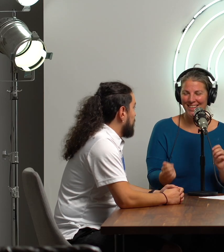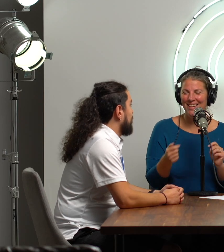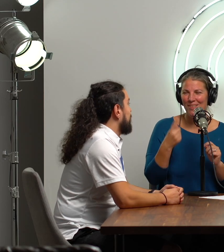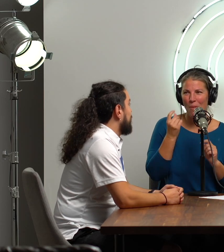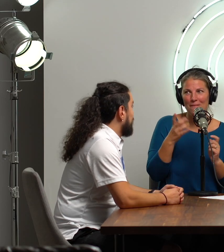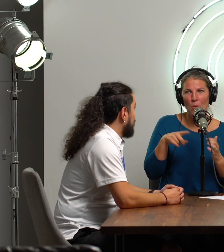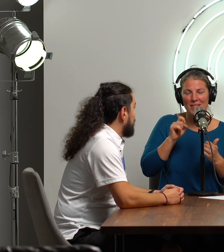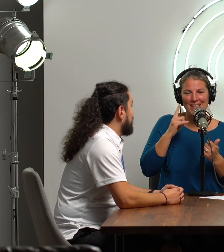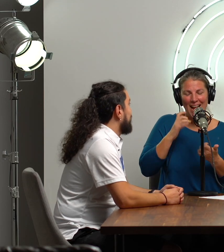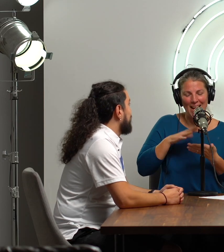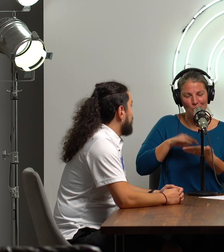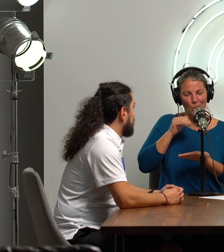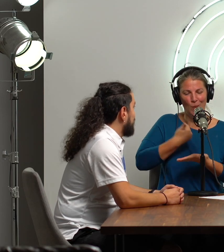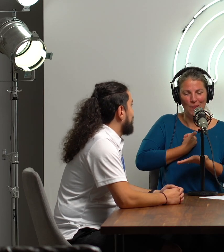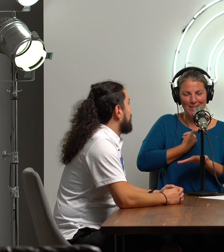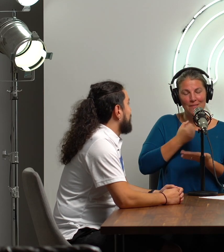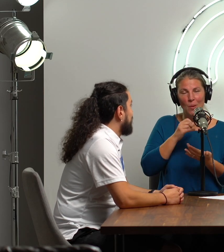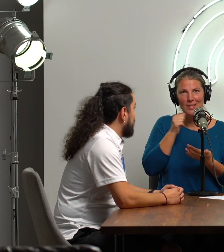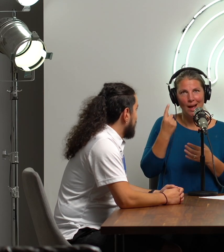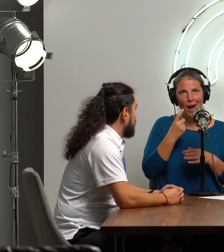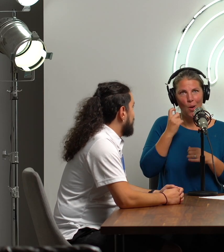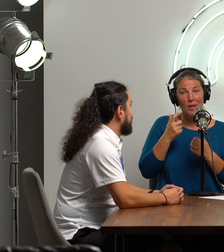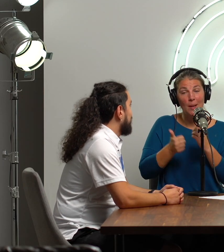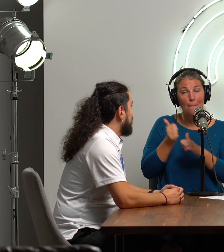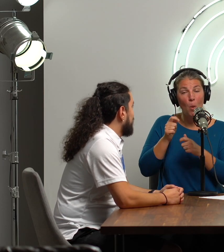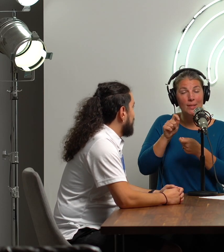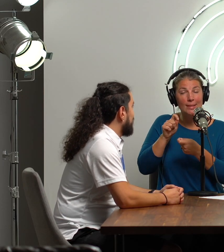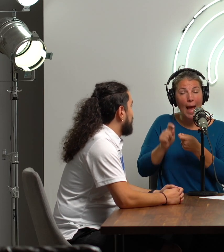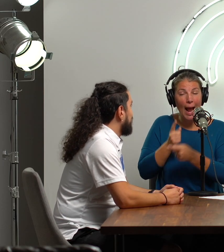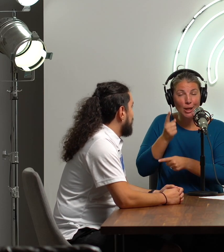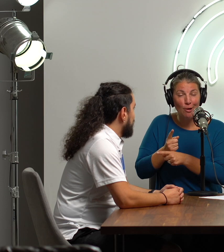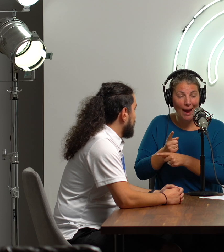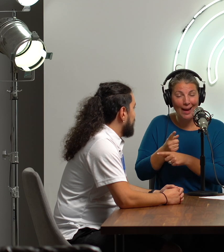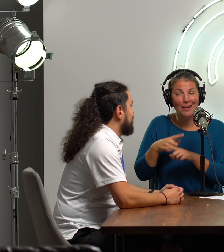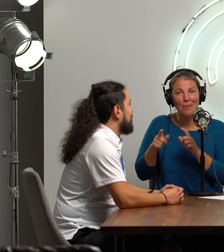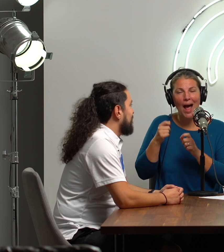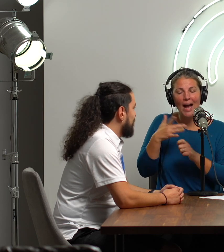it's not always the most accurate probably I go off script a little bit